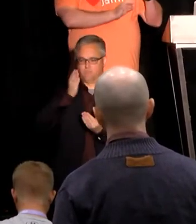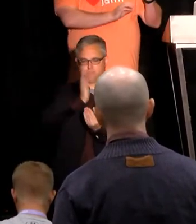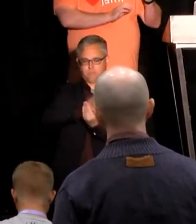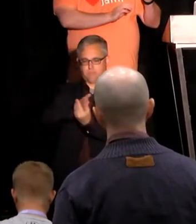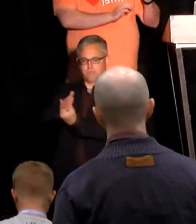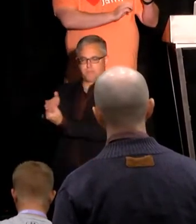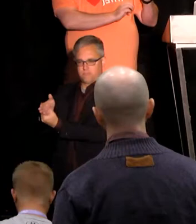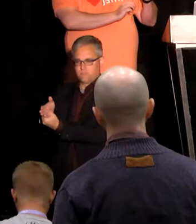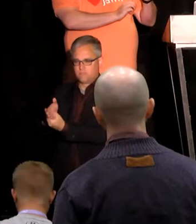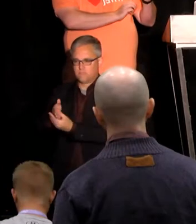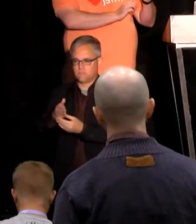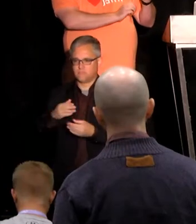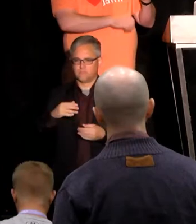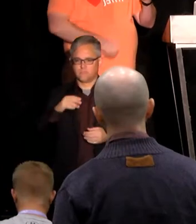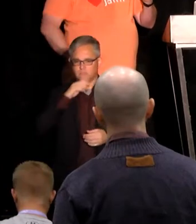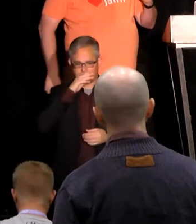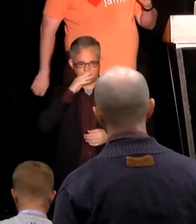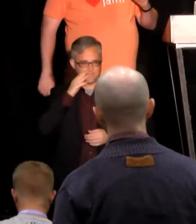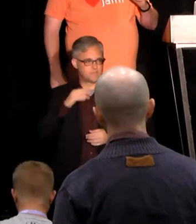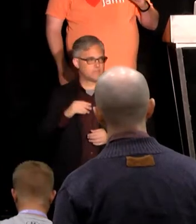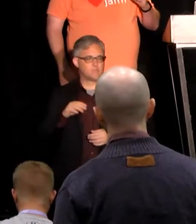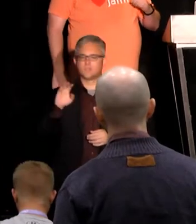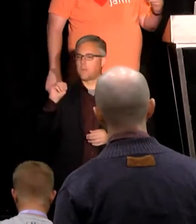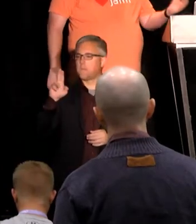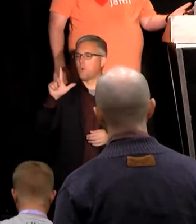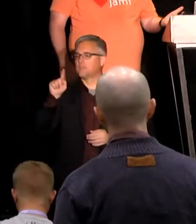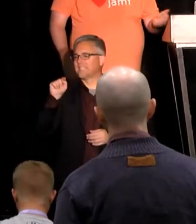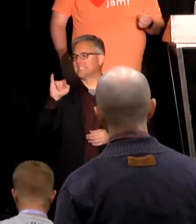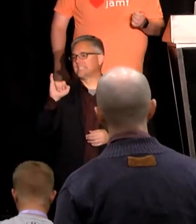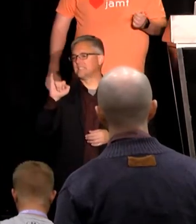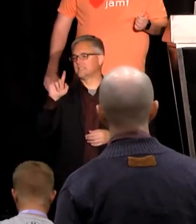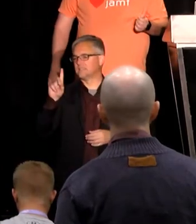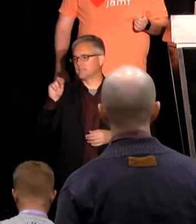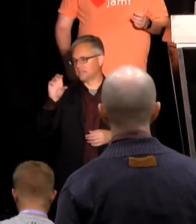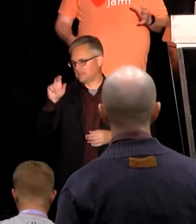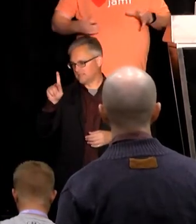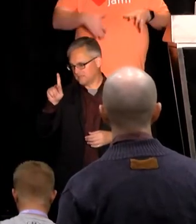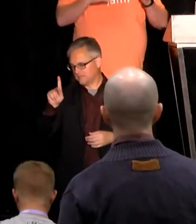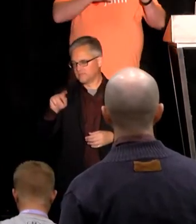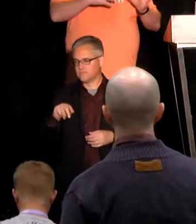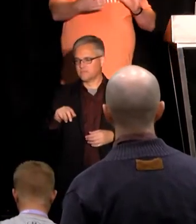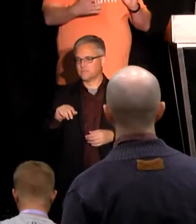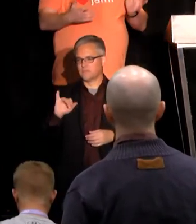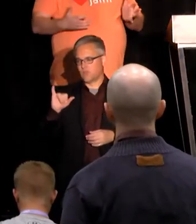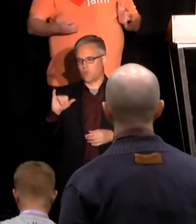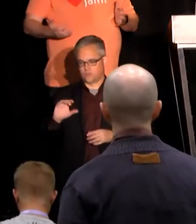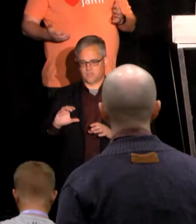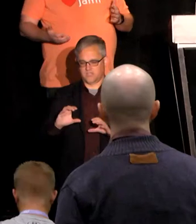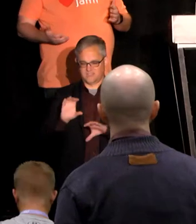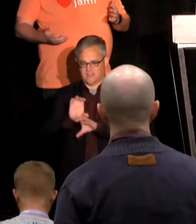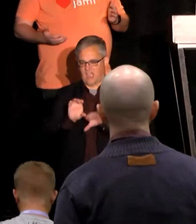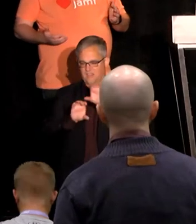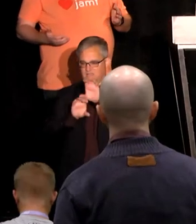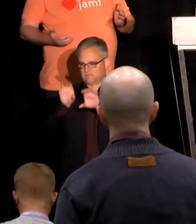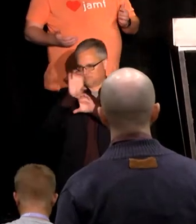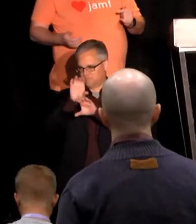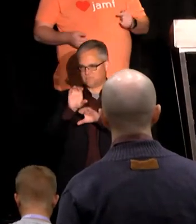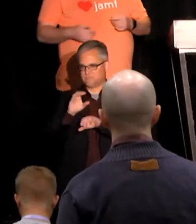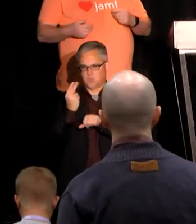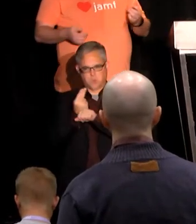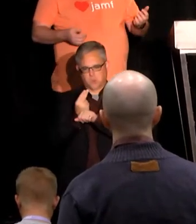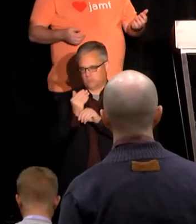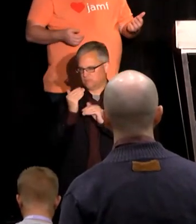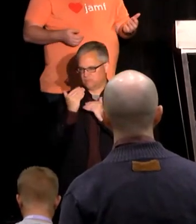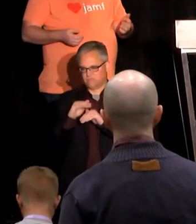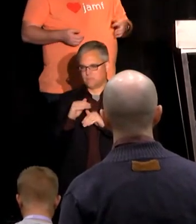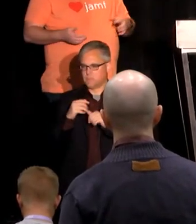short multi-dock. That's Griffin the name multi-dock. Of multi-dock. Yeah. And those are stackable and use fairly low amount of power. At